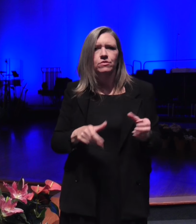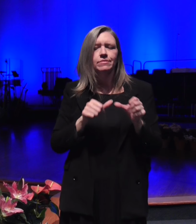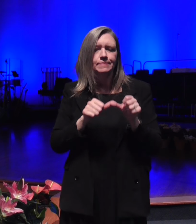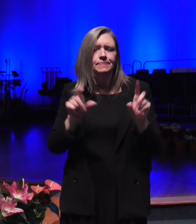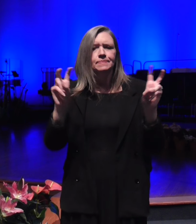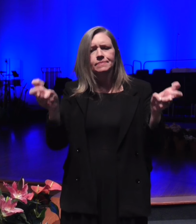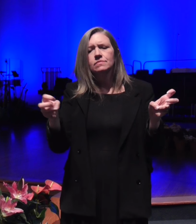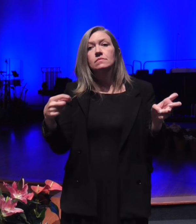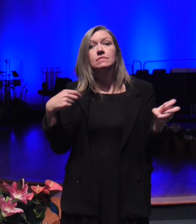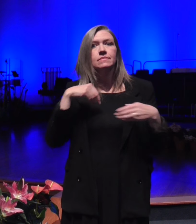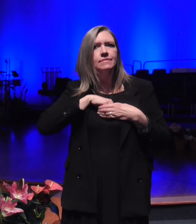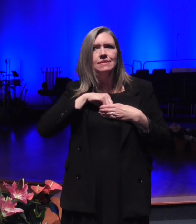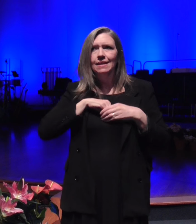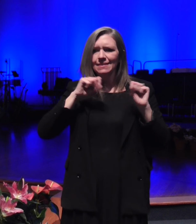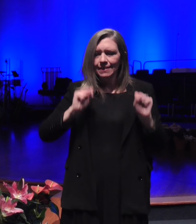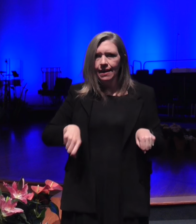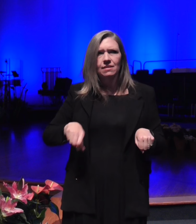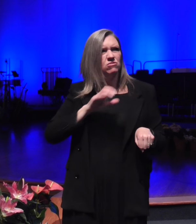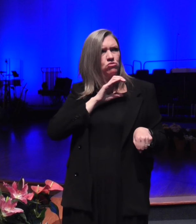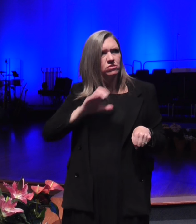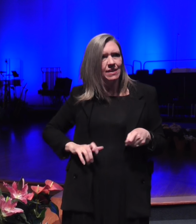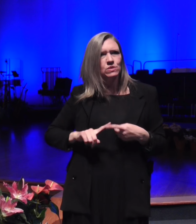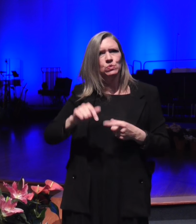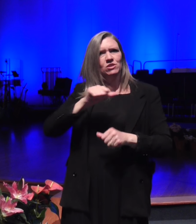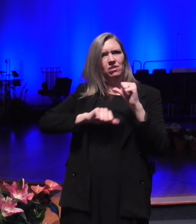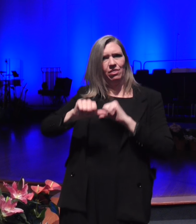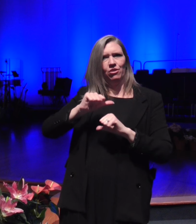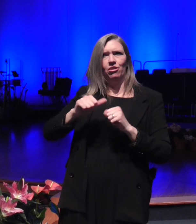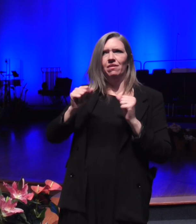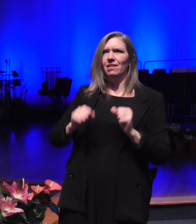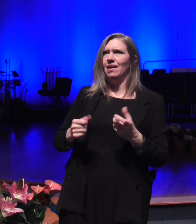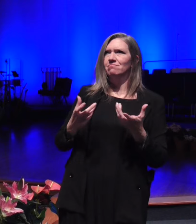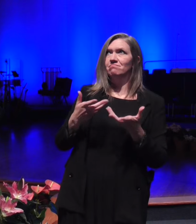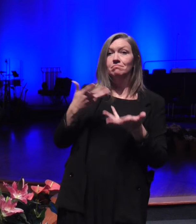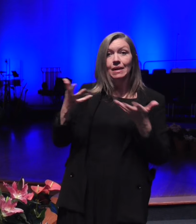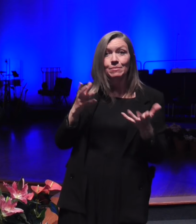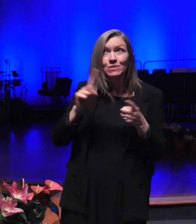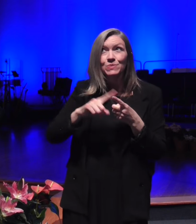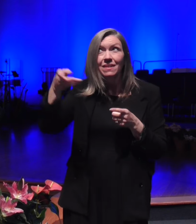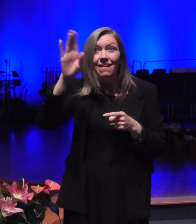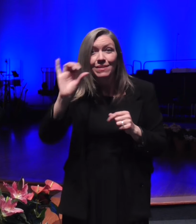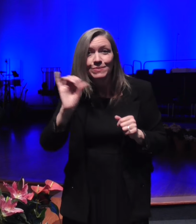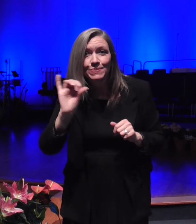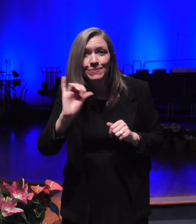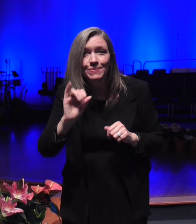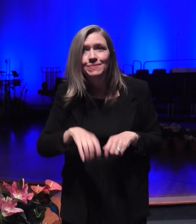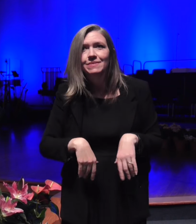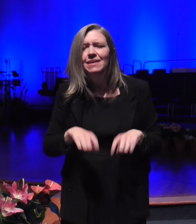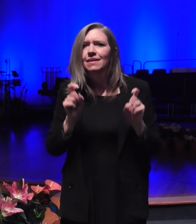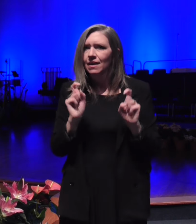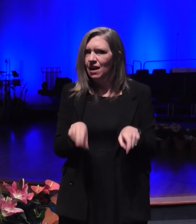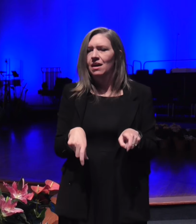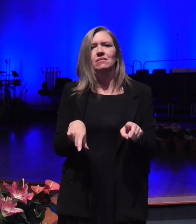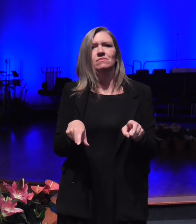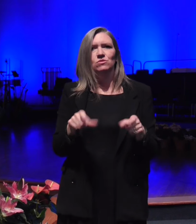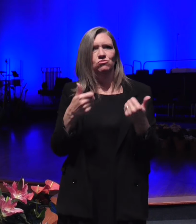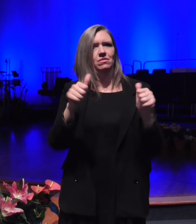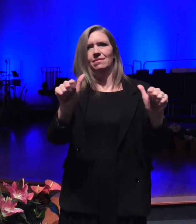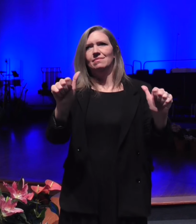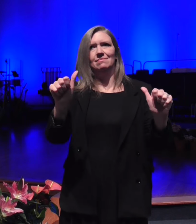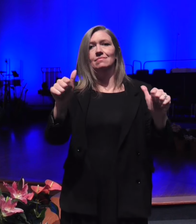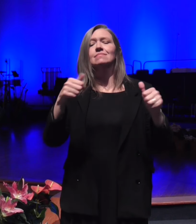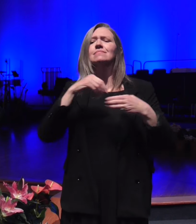in us to be Christ to each other, and maybe in some imaginable way to God too. That's what we have to tell finally. We have it in us